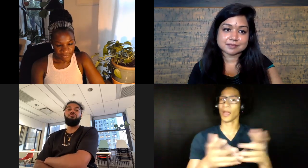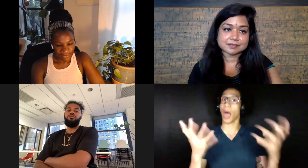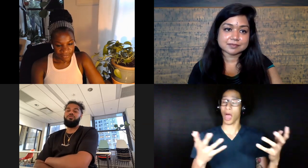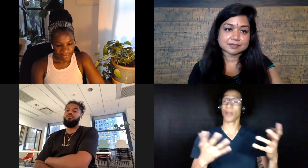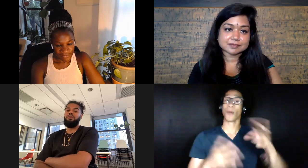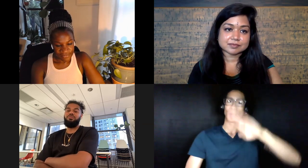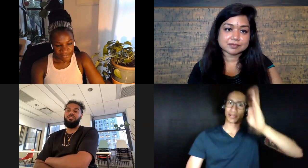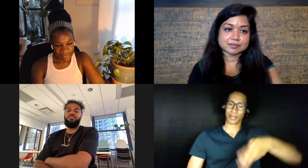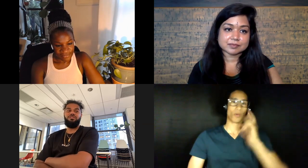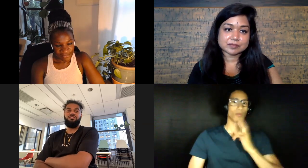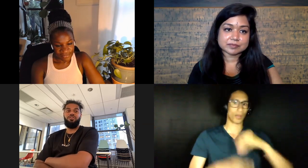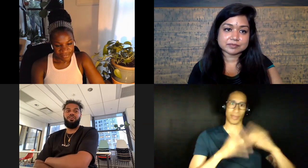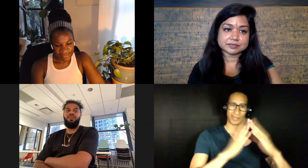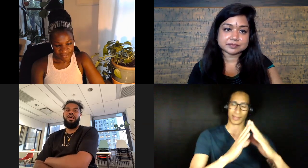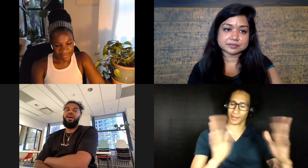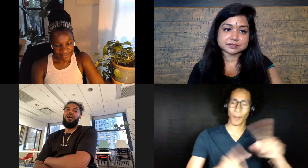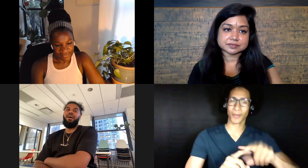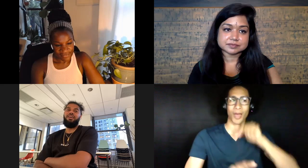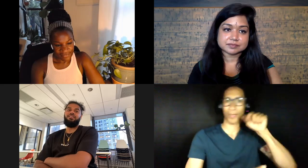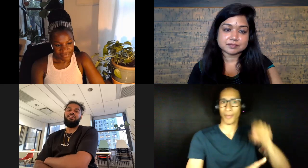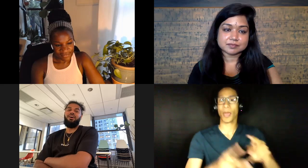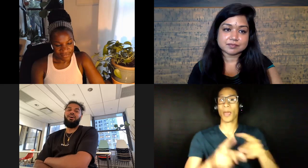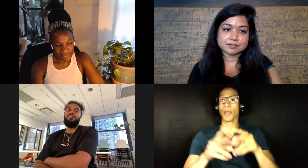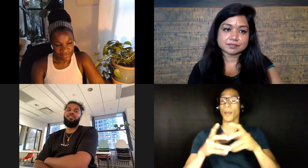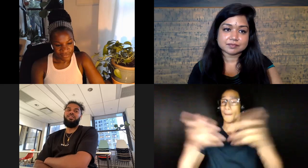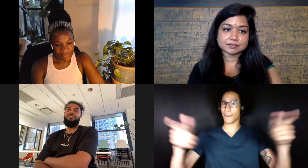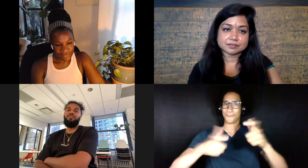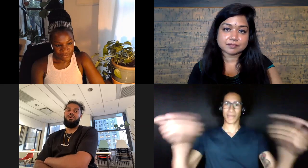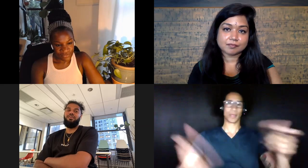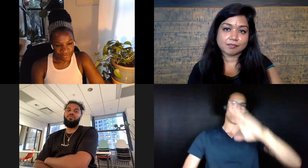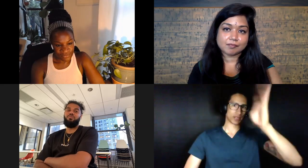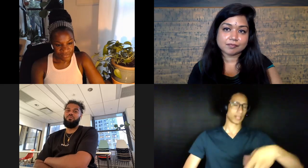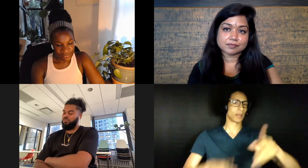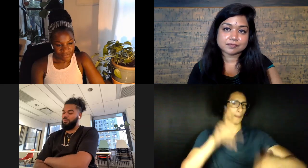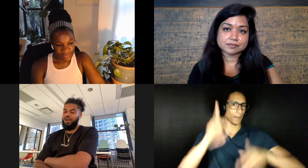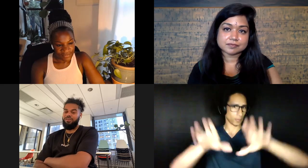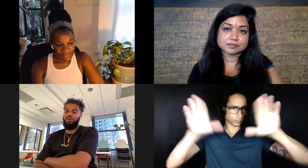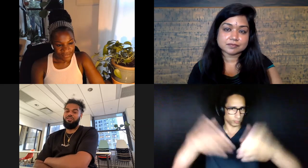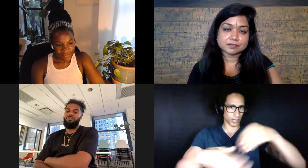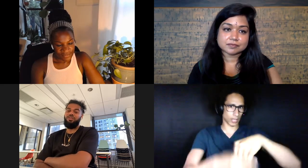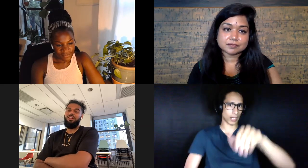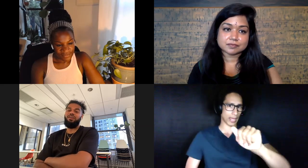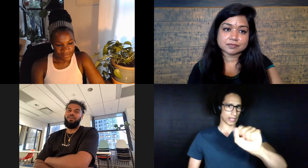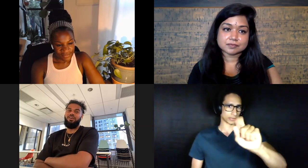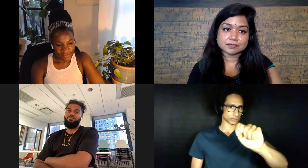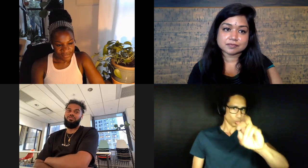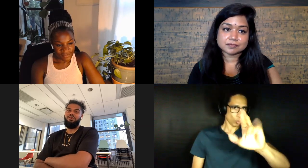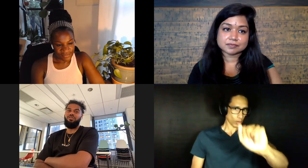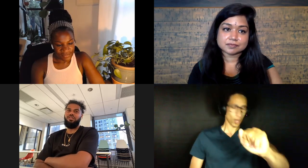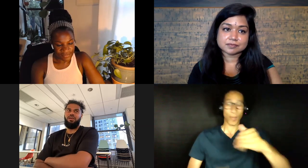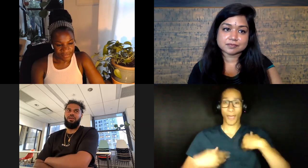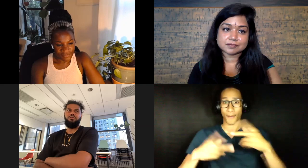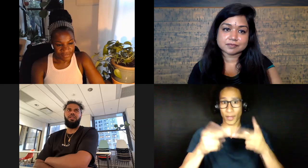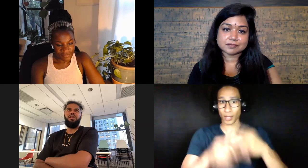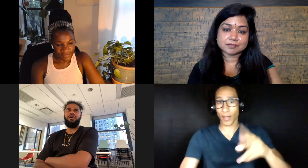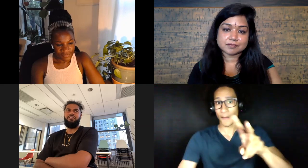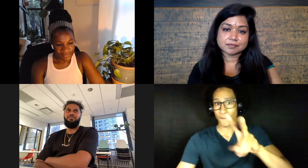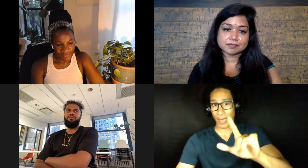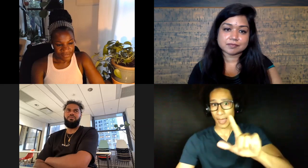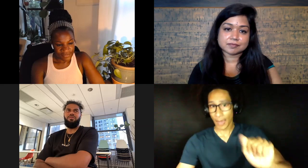for 2 years, I almost kind of gave up and was like, well, I'm not getting my citizenship and I keep doing the same stuff out here. So I really don't have much more to write about right now.